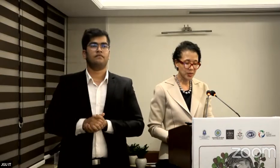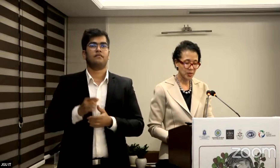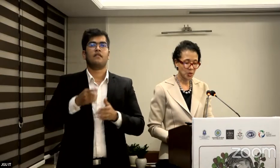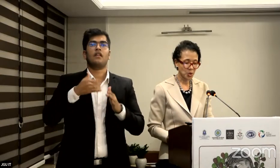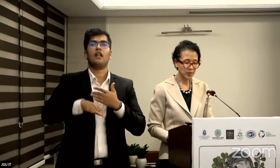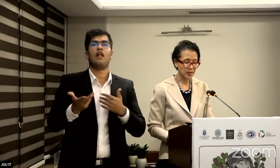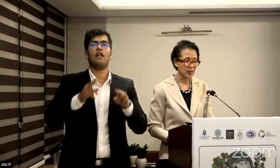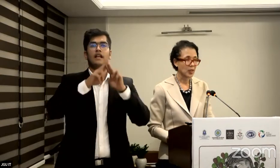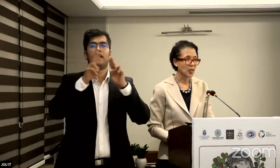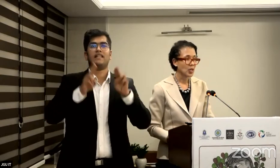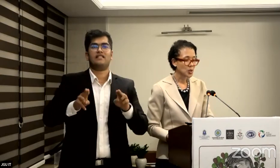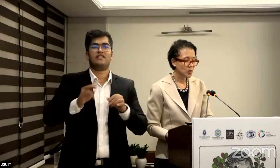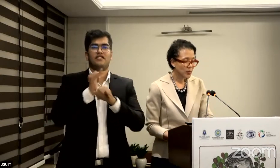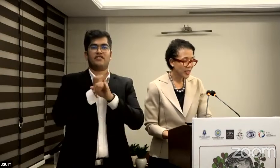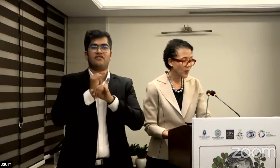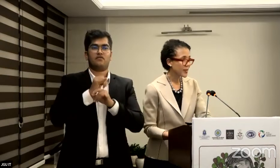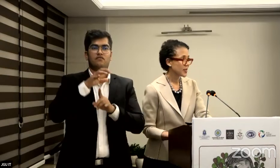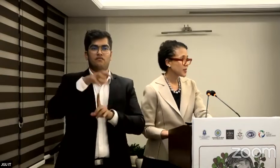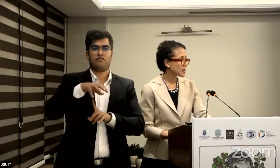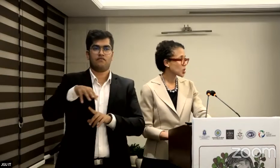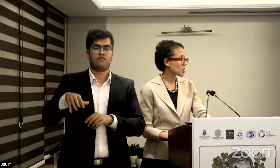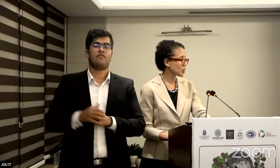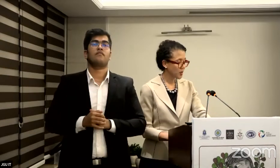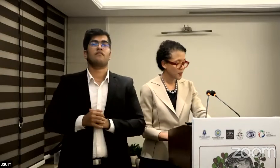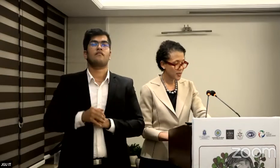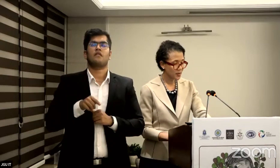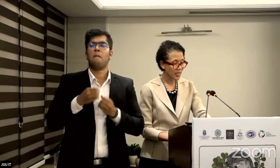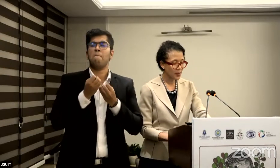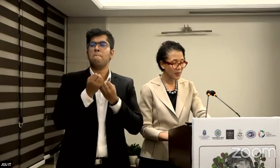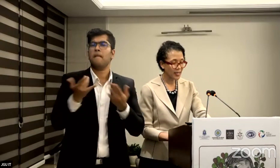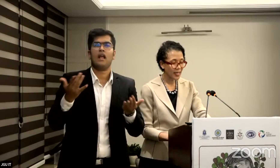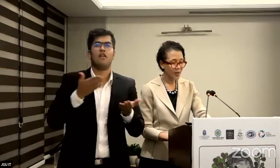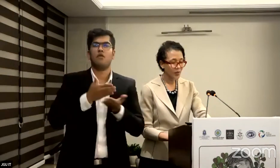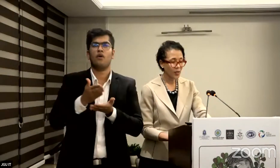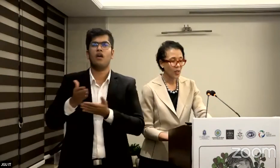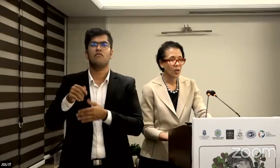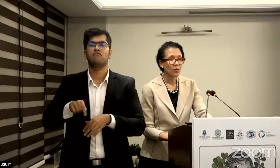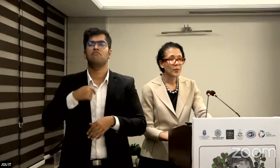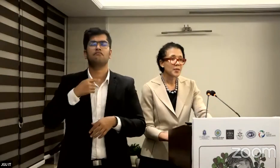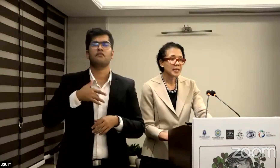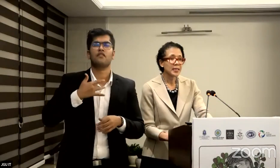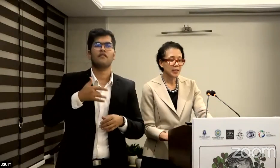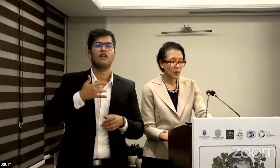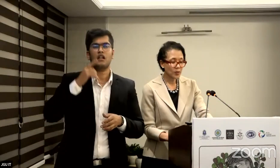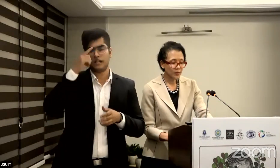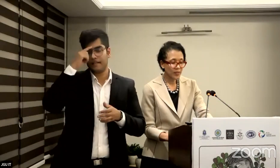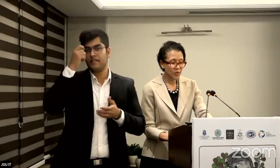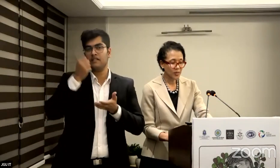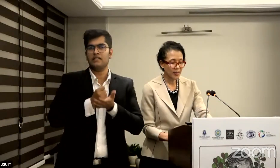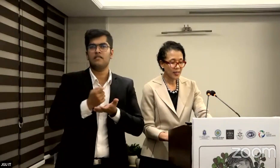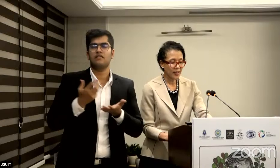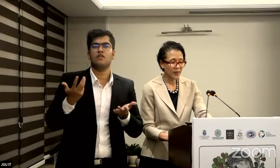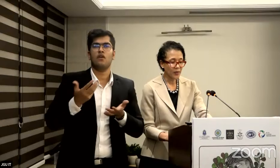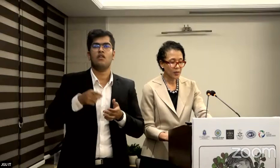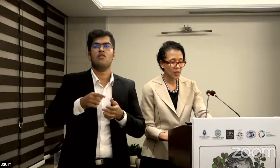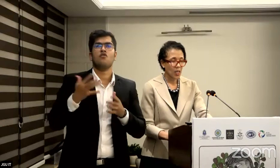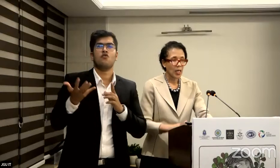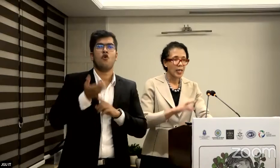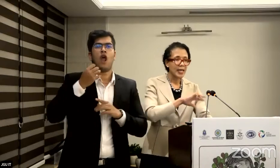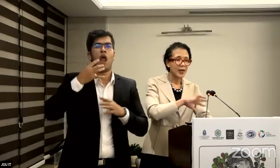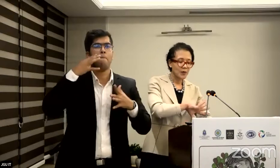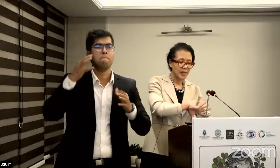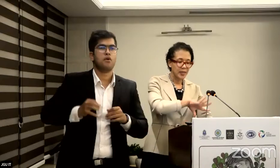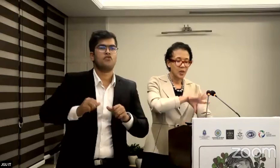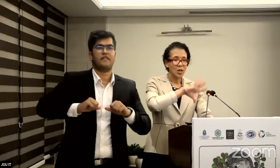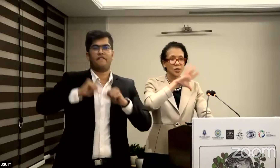international institutions. So in many ways, the decision on TRIPS and public health represented an important victory in that effort,